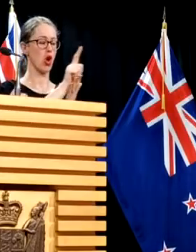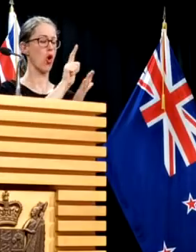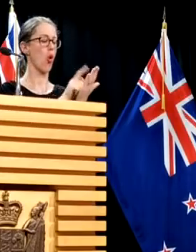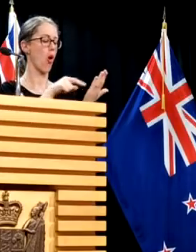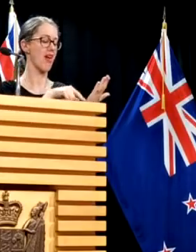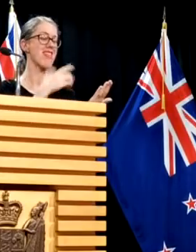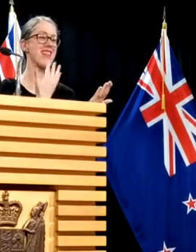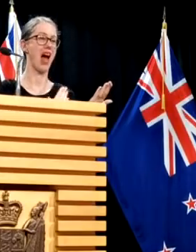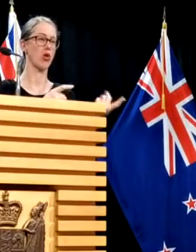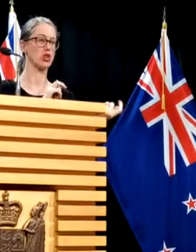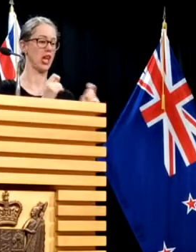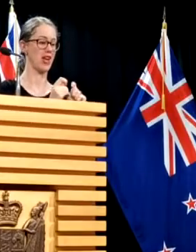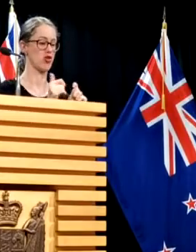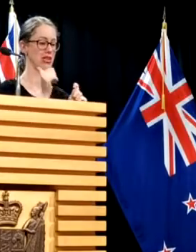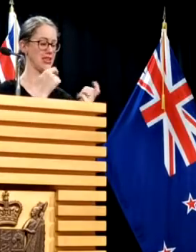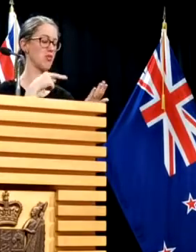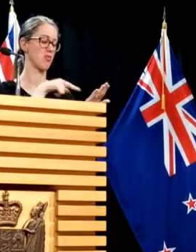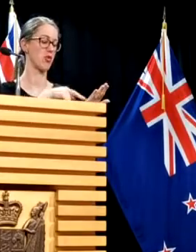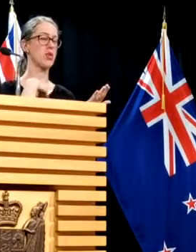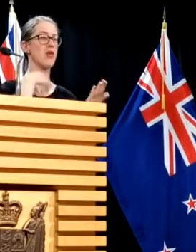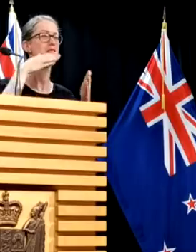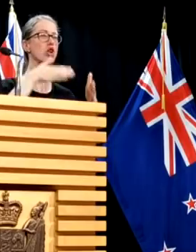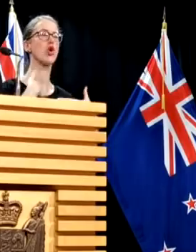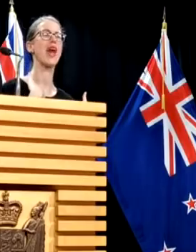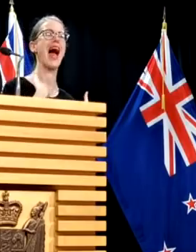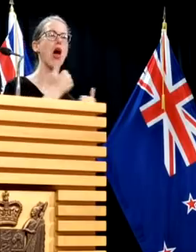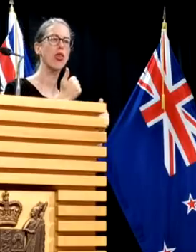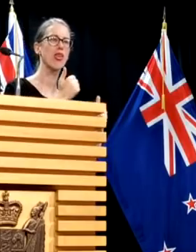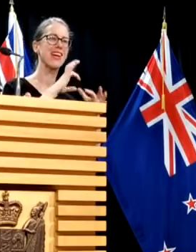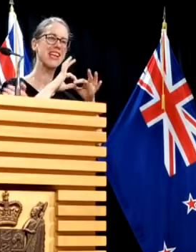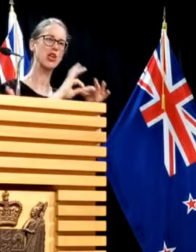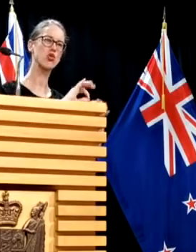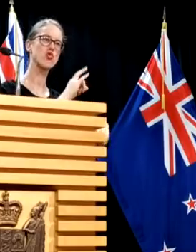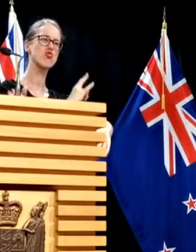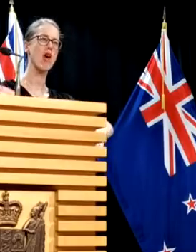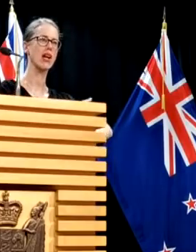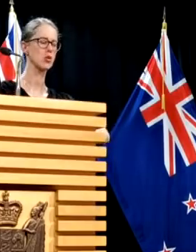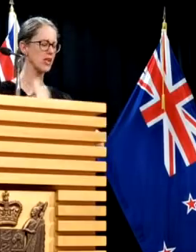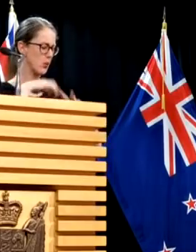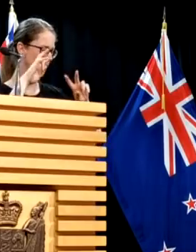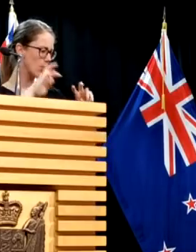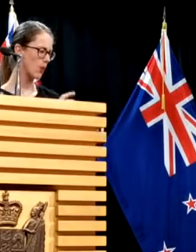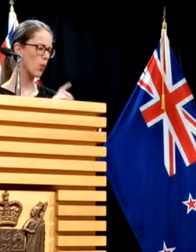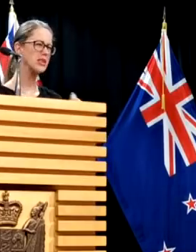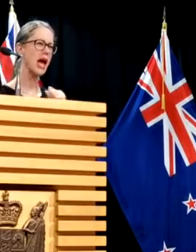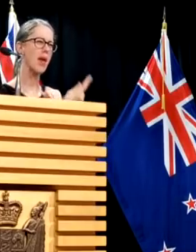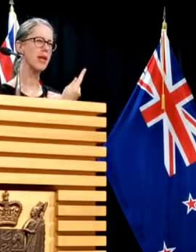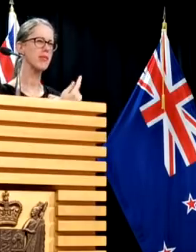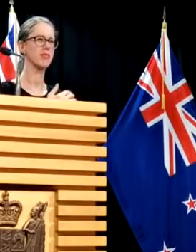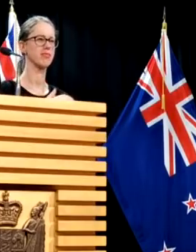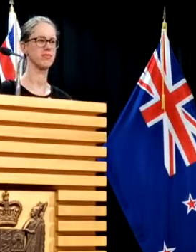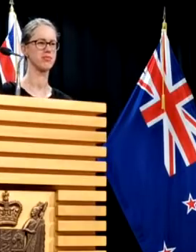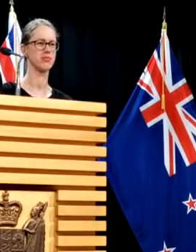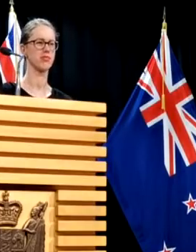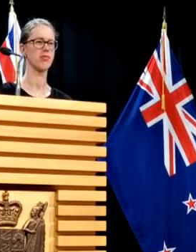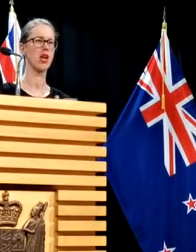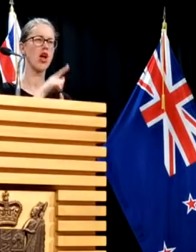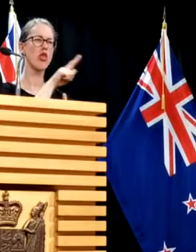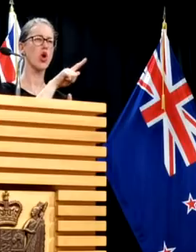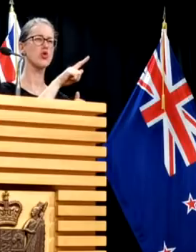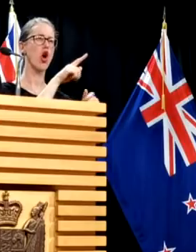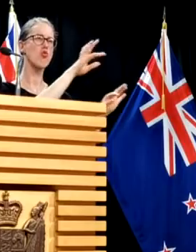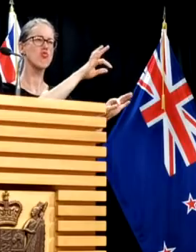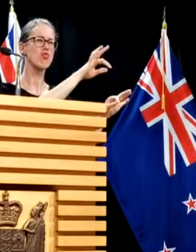law the expectation of a health-based approach, let's drill into what the numbers are telling us there. Of those 500